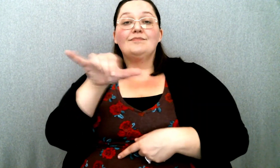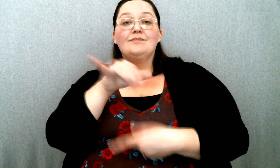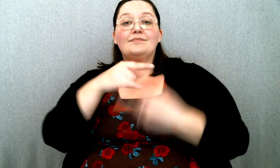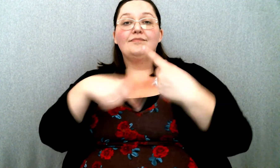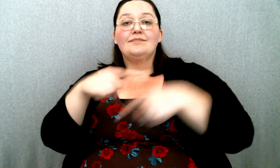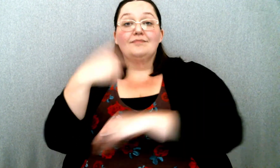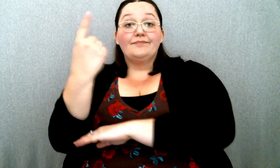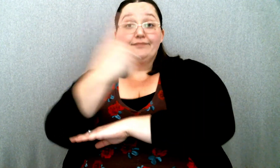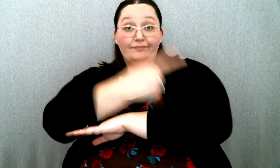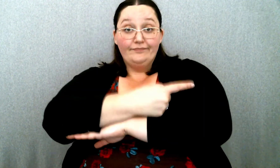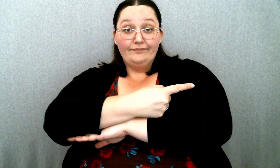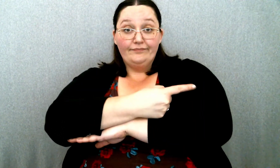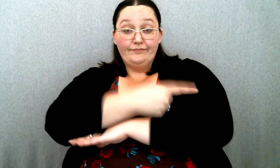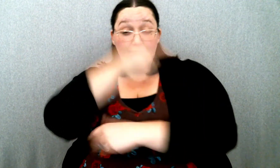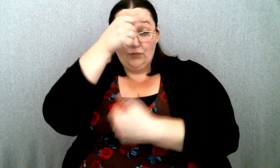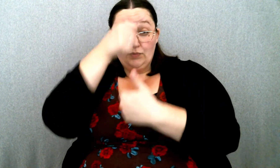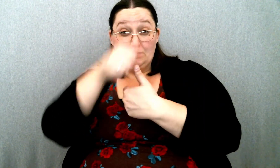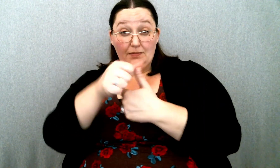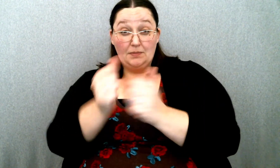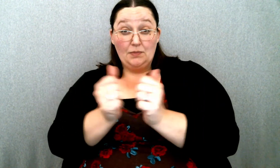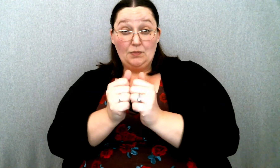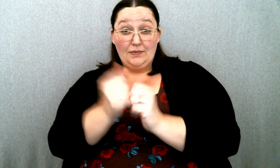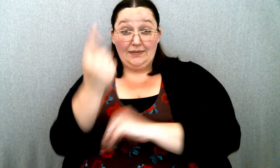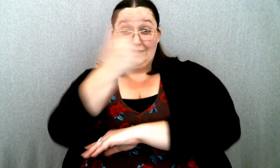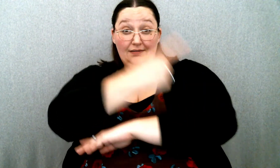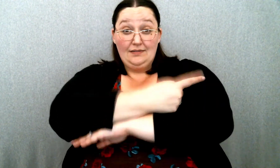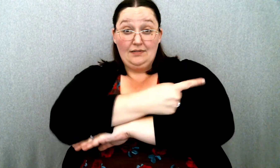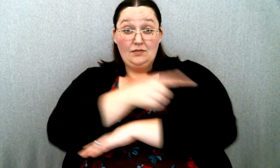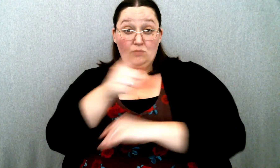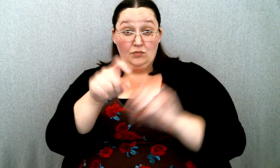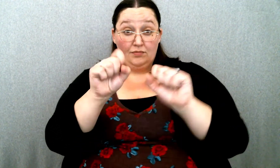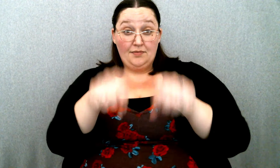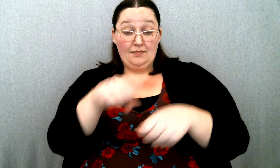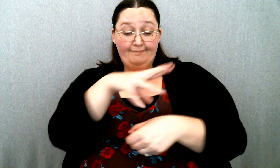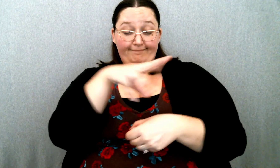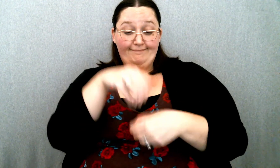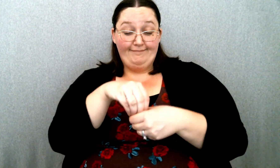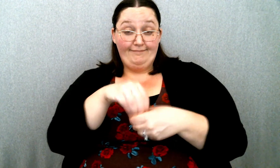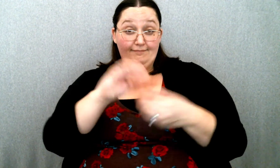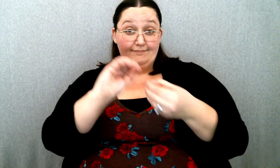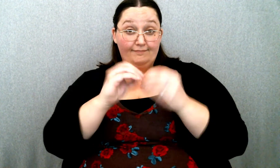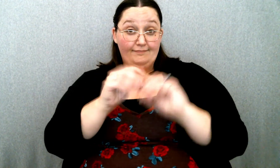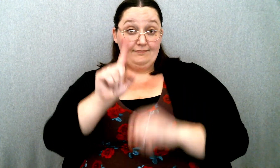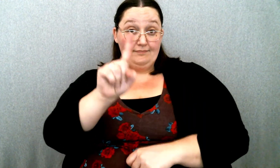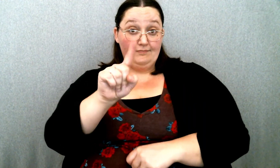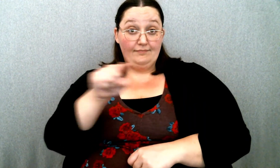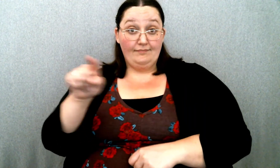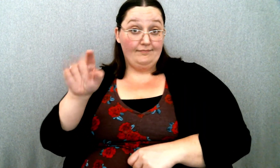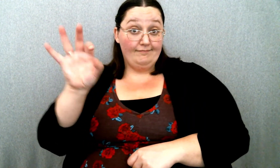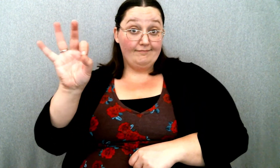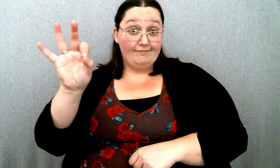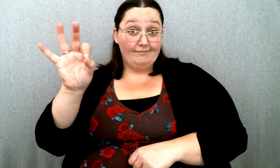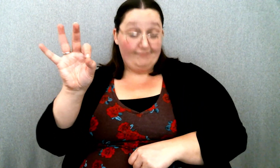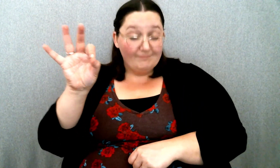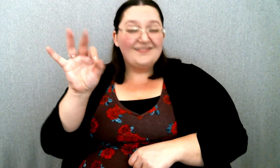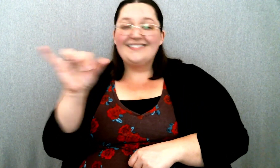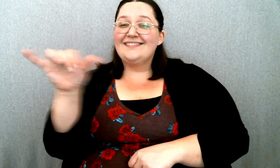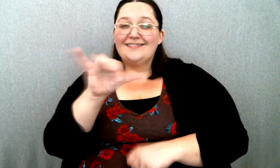sign, week, is very similar to the sign day. Remember how day has number incorporation? You can incorporate the numbers 1 through